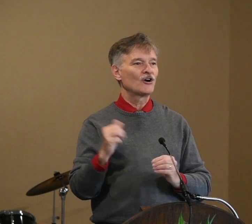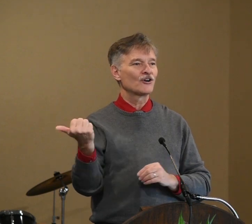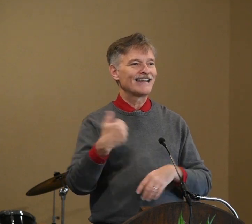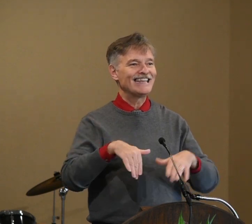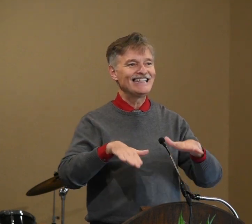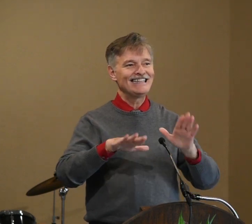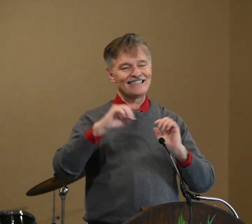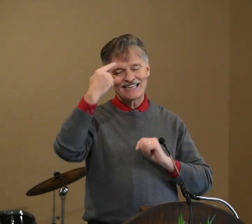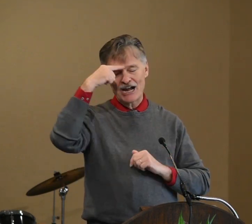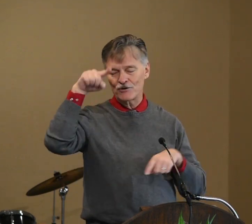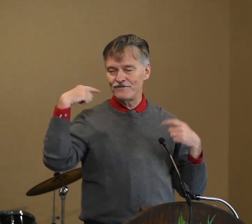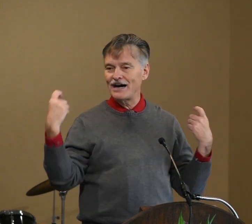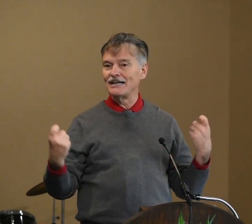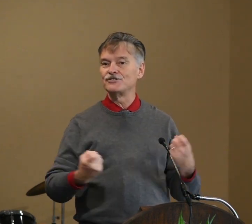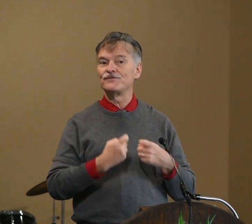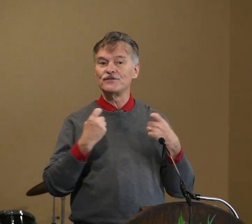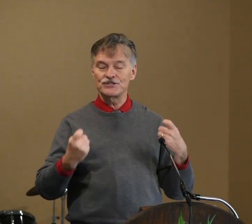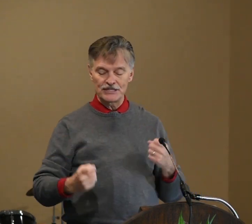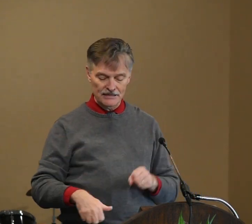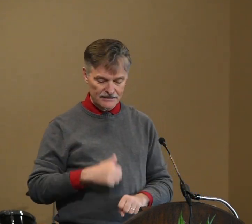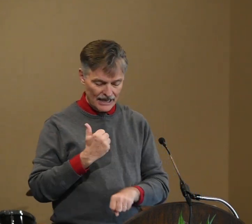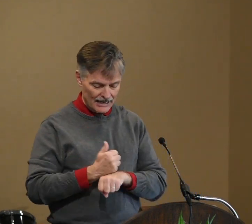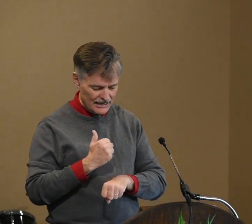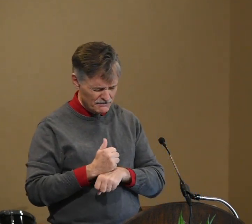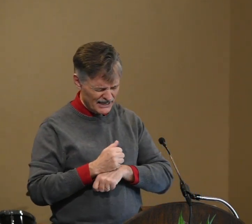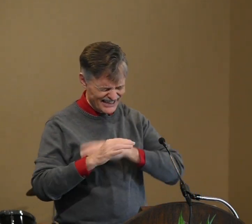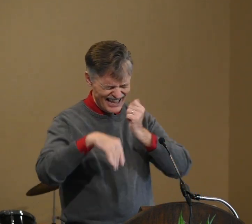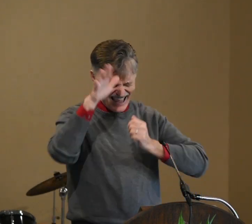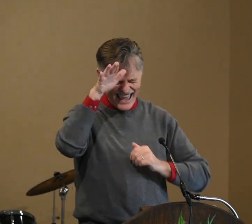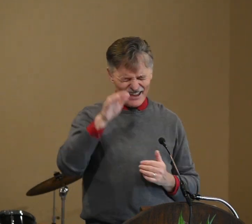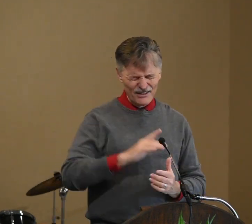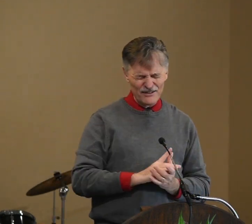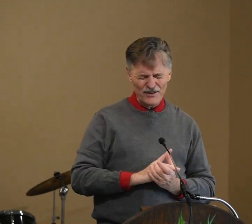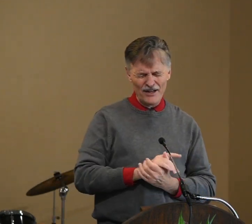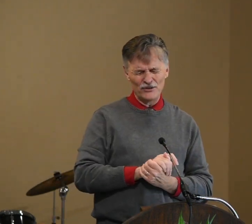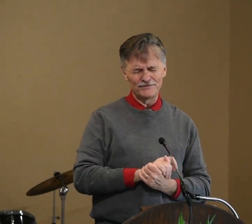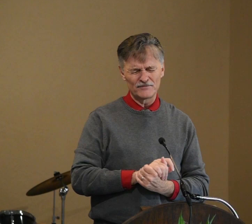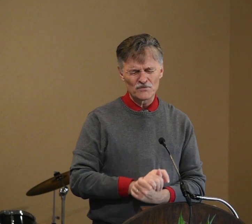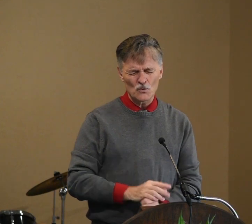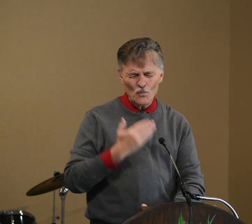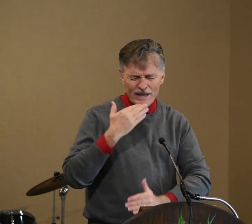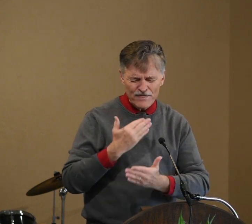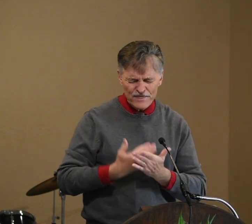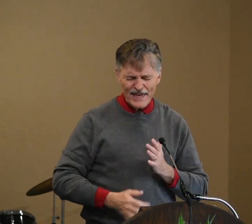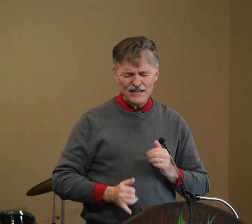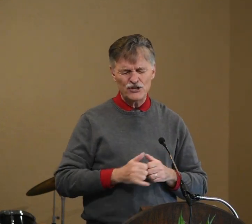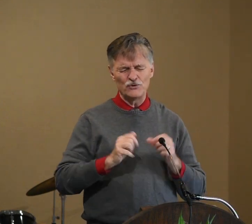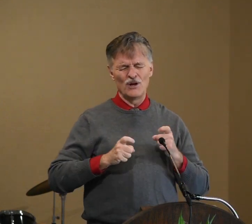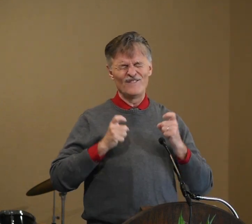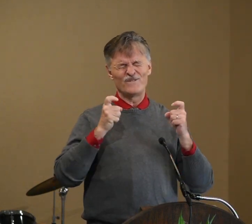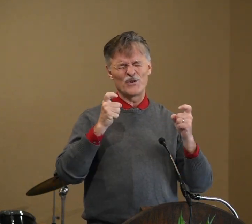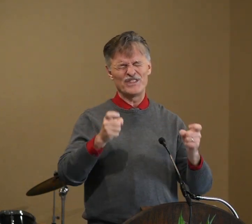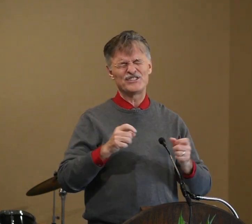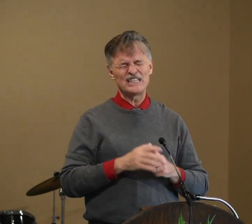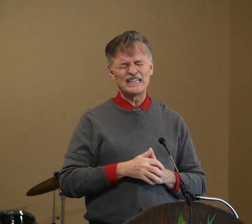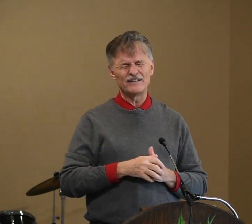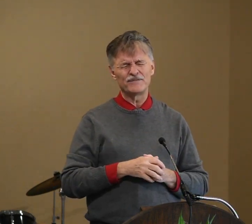longer any sacrifice for sins. Amen. Heavenly Father, we thank you for this gift